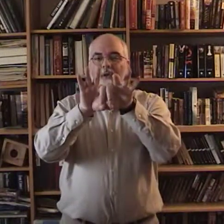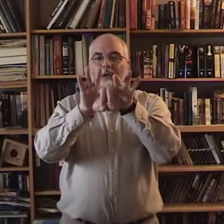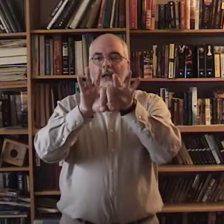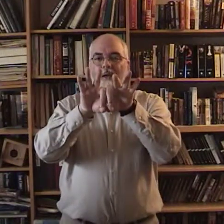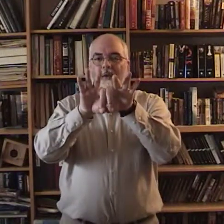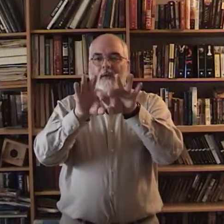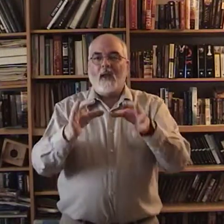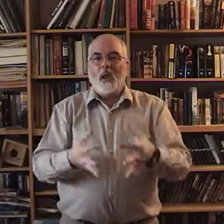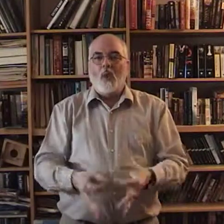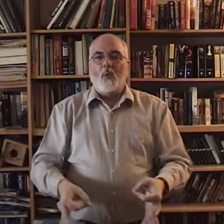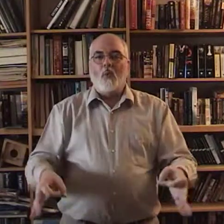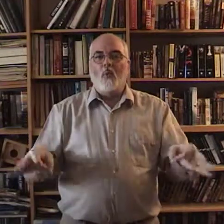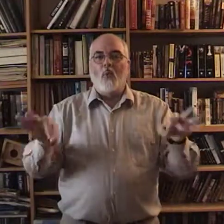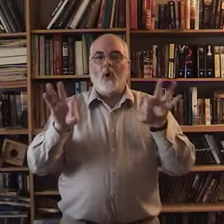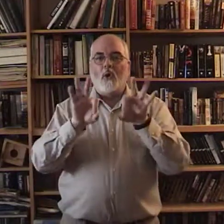are together. Worth.